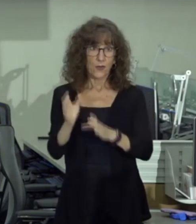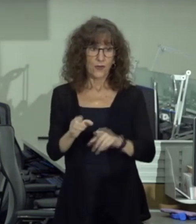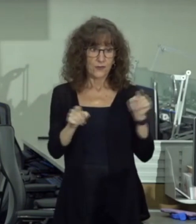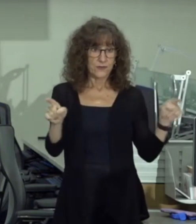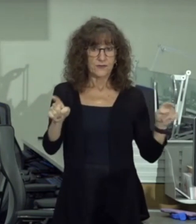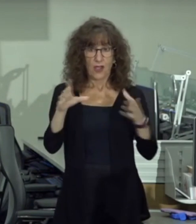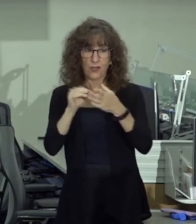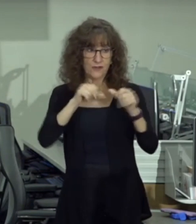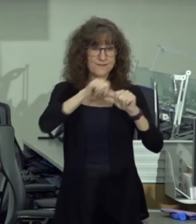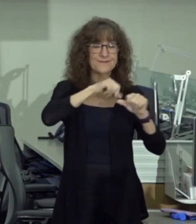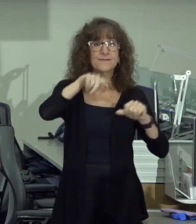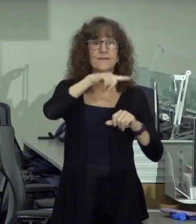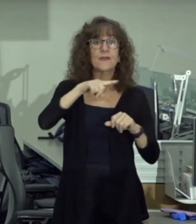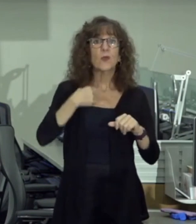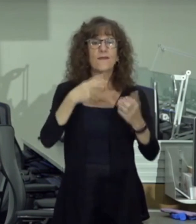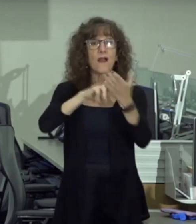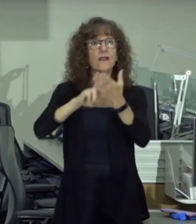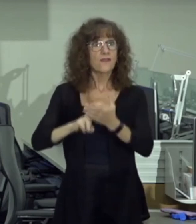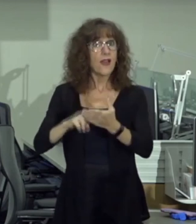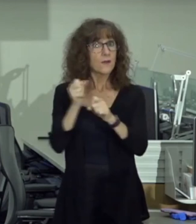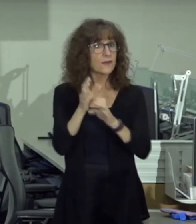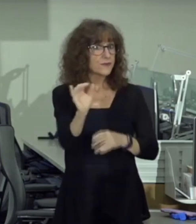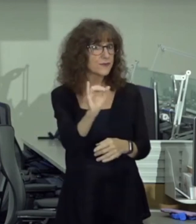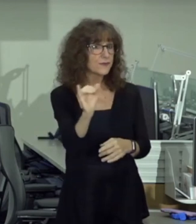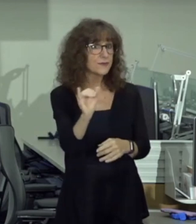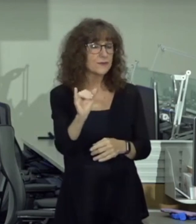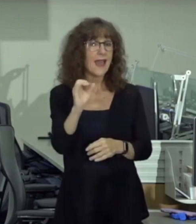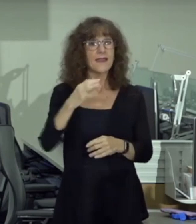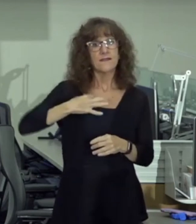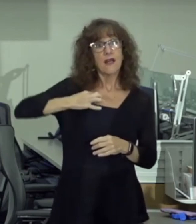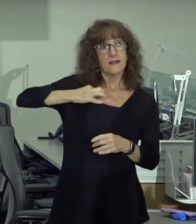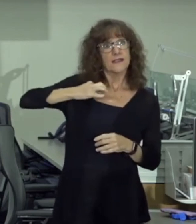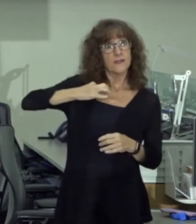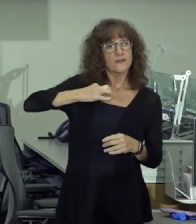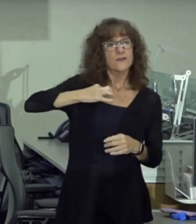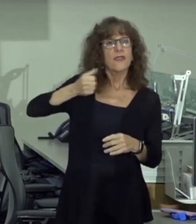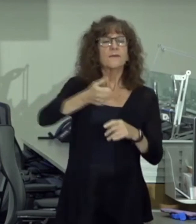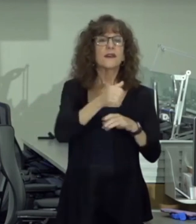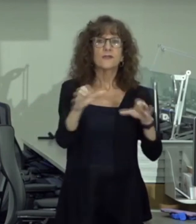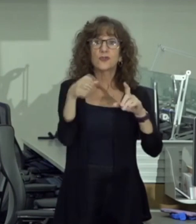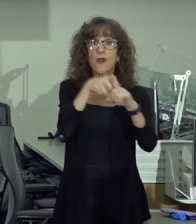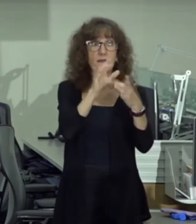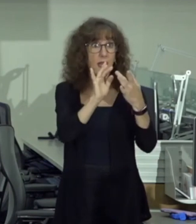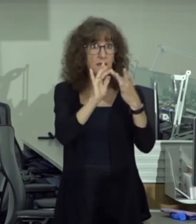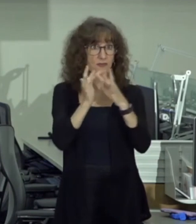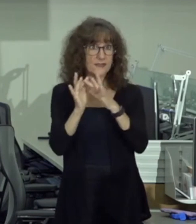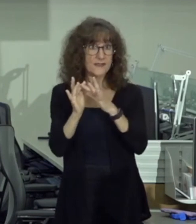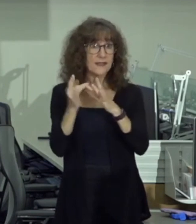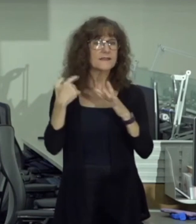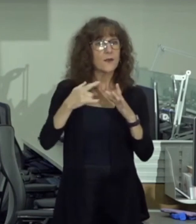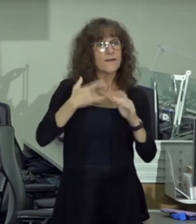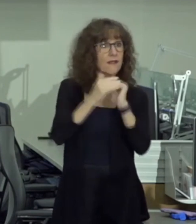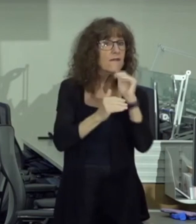We've also secured a number of contract employees as well as volunteers who will be doing the contact tracing so that we